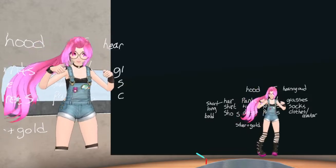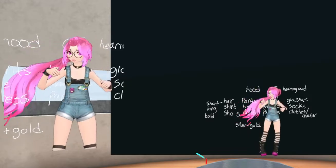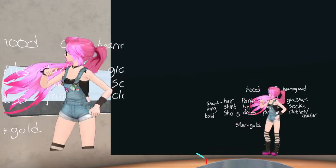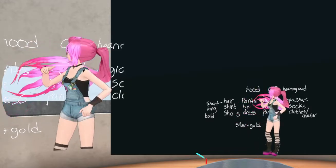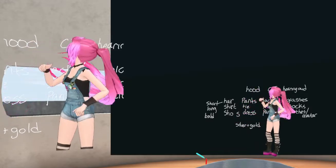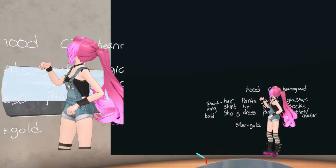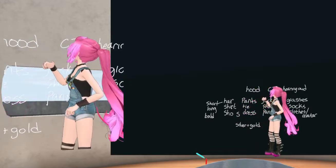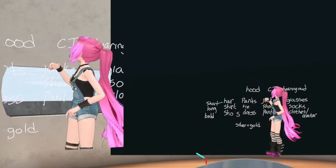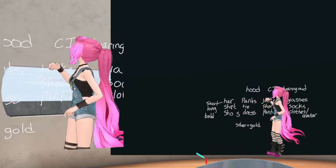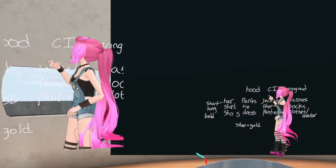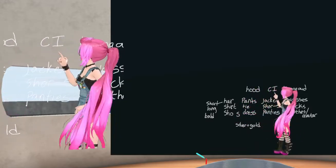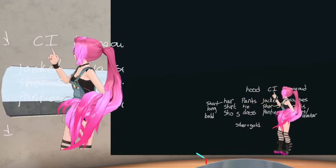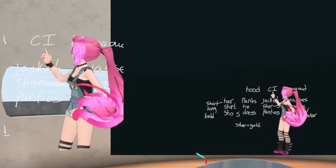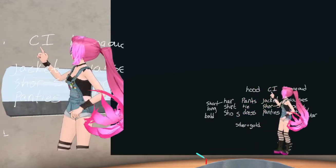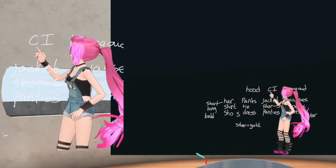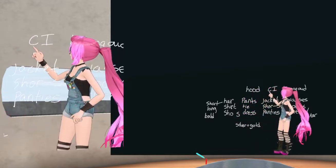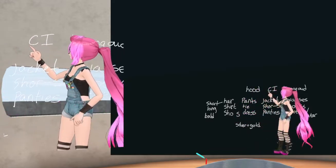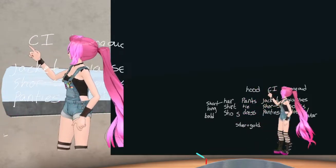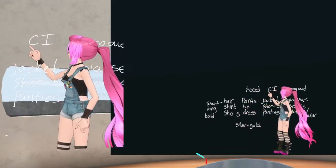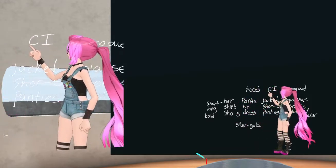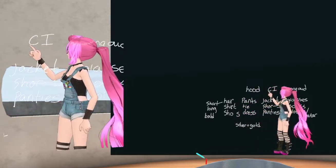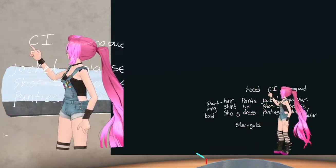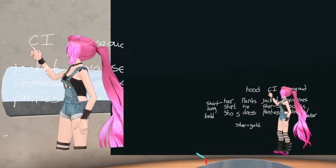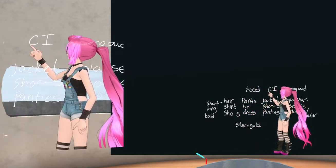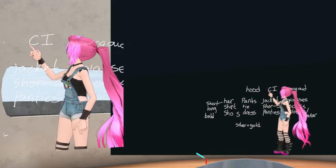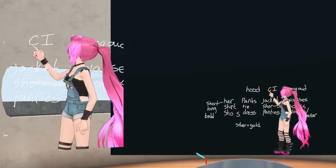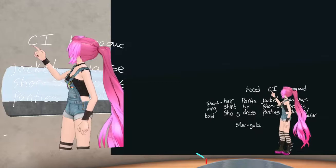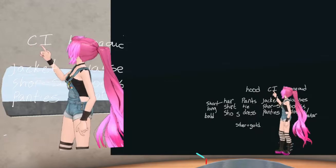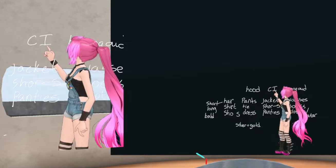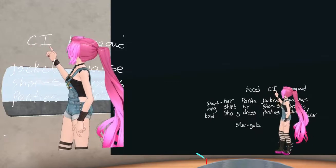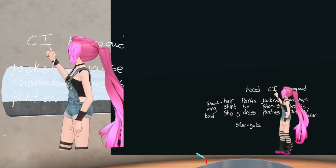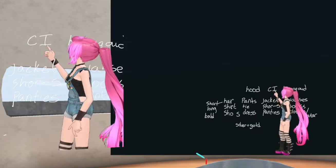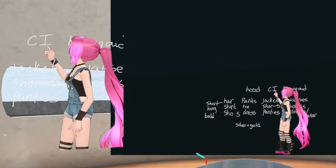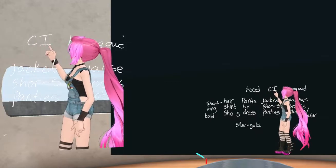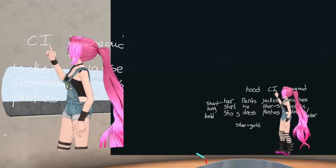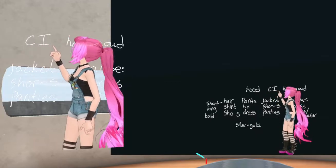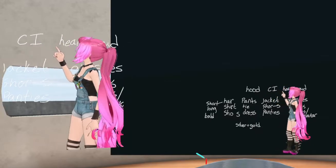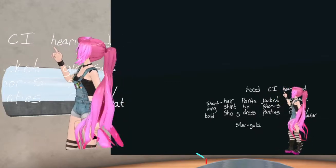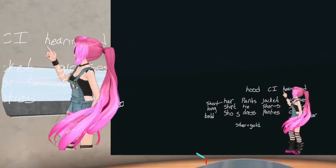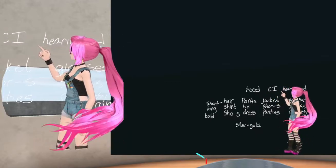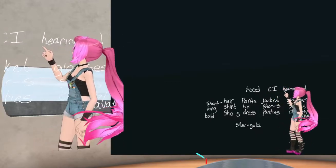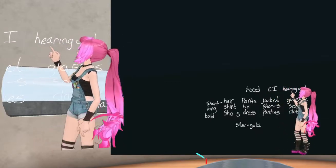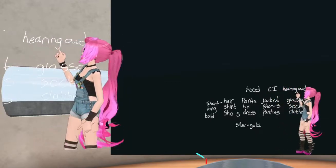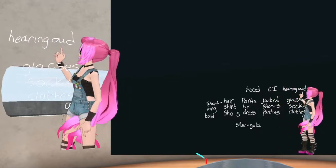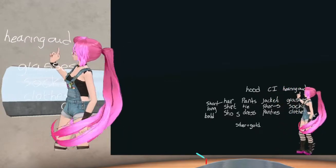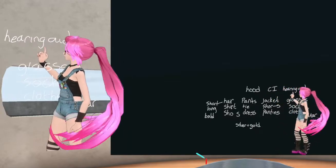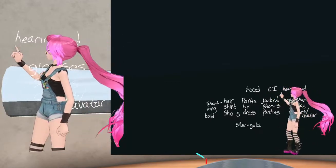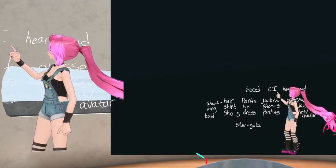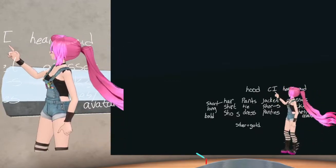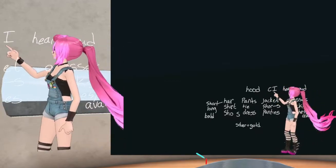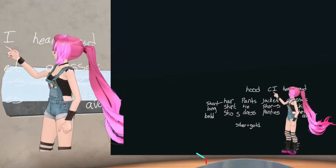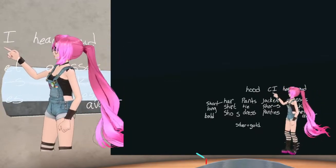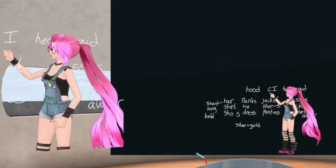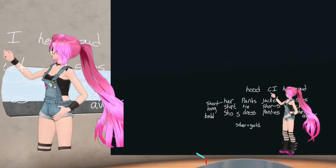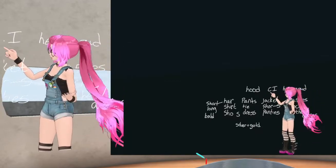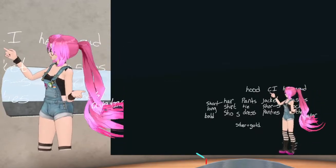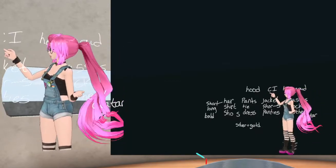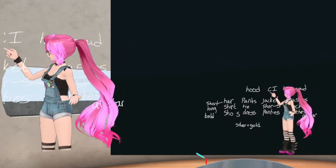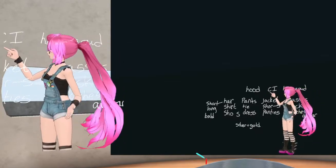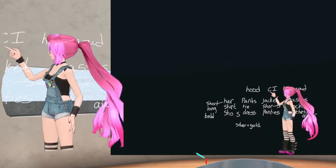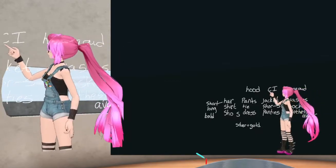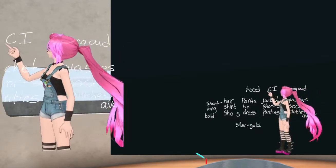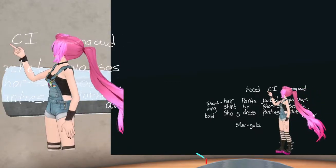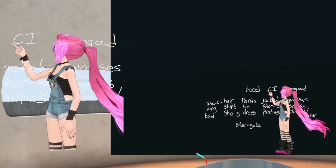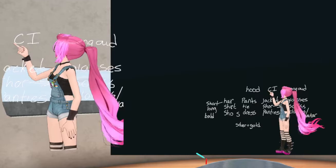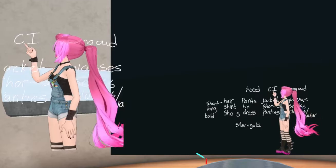on. Yep. And then Matt asked for cochlear implant and hearing aid. Really good. So you could say somebody has a